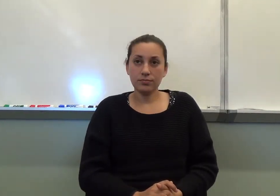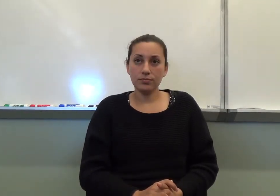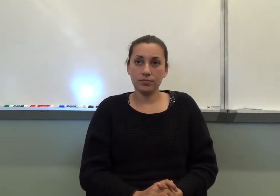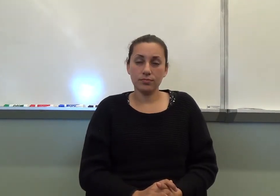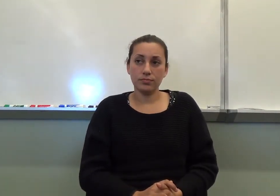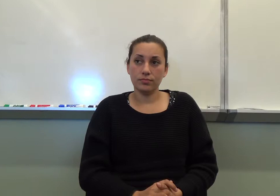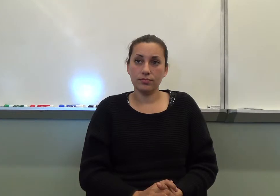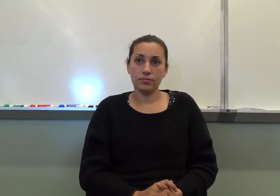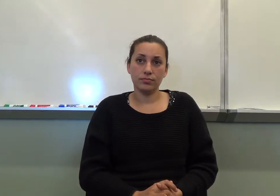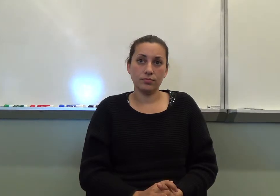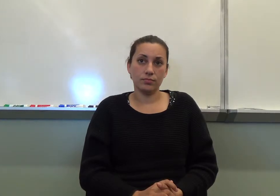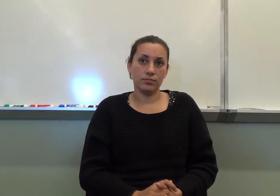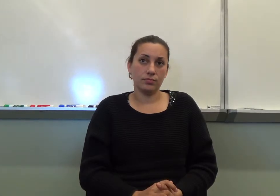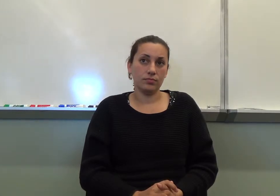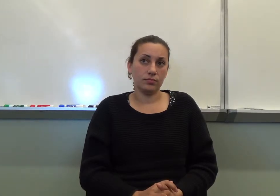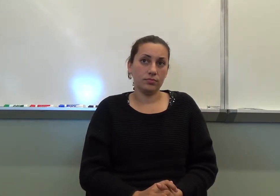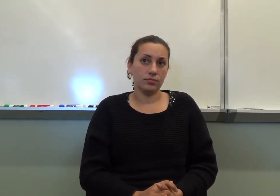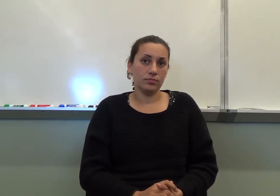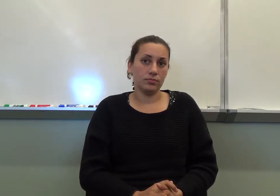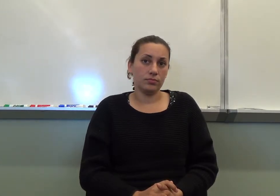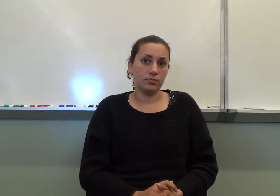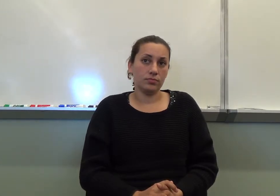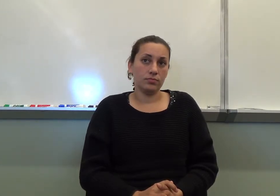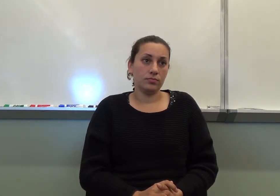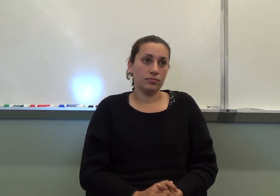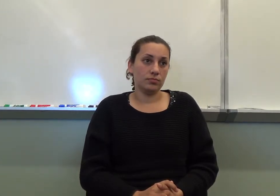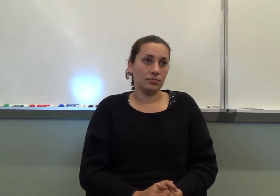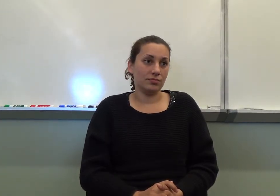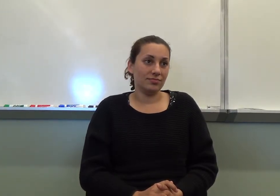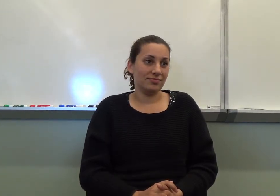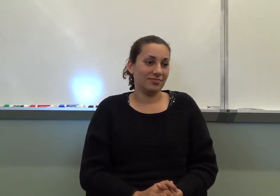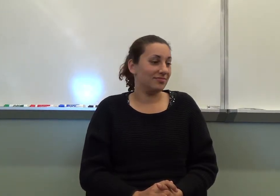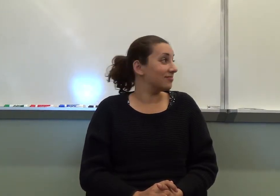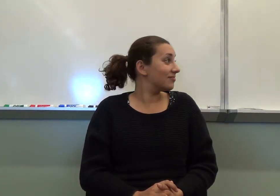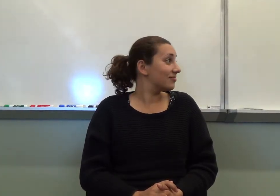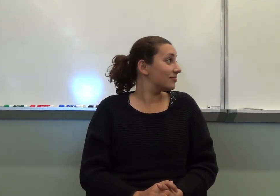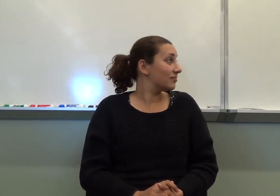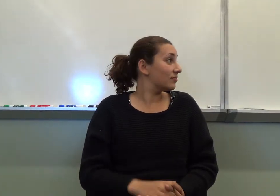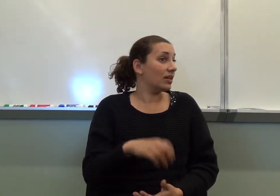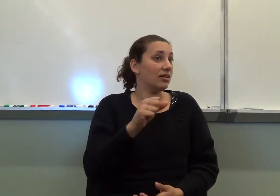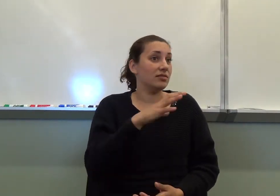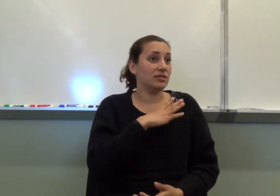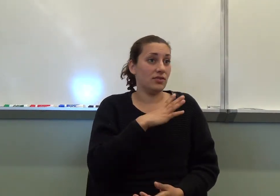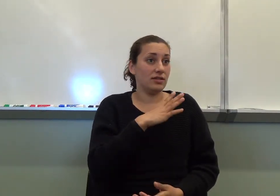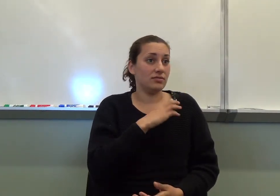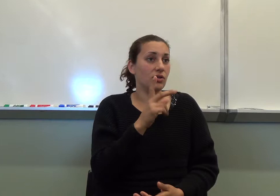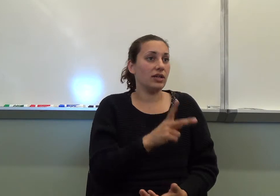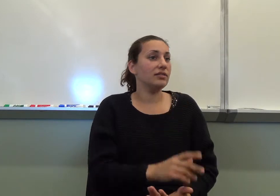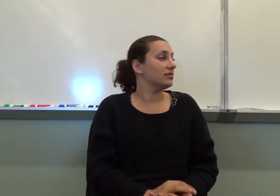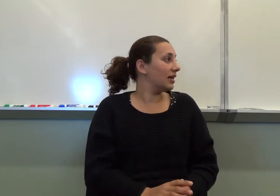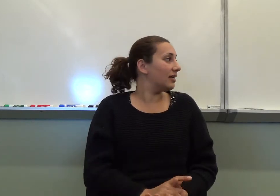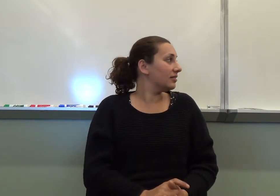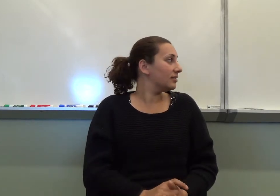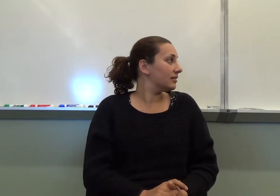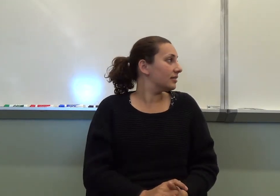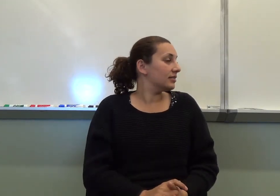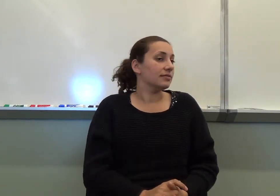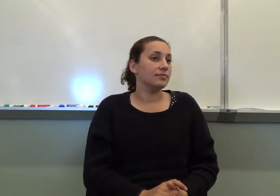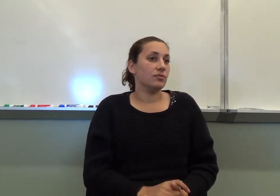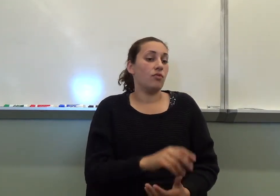Was that, well, that's one of the questions. It's okay? Okay. So number 41 is 80